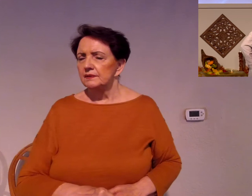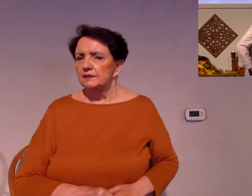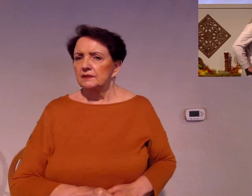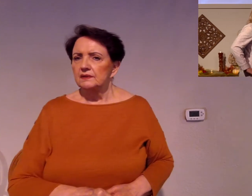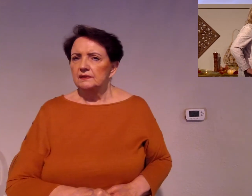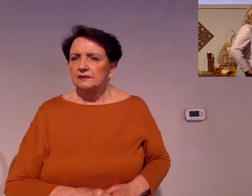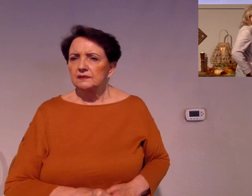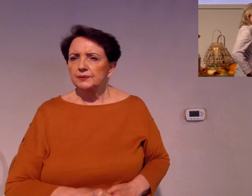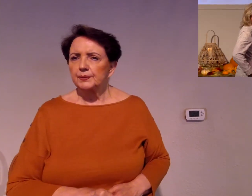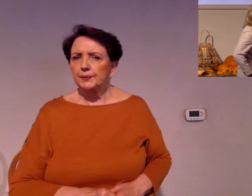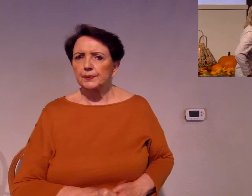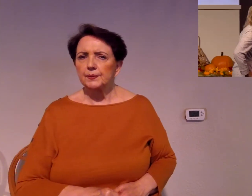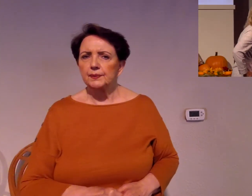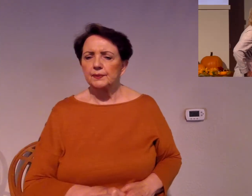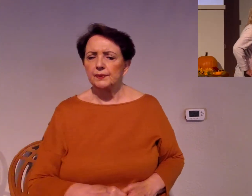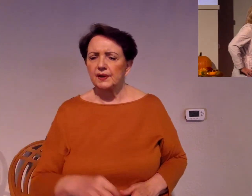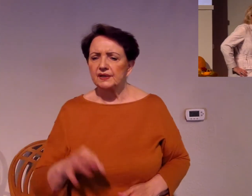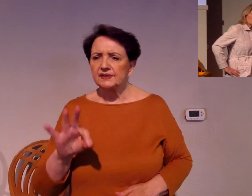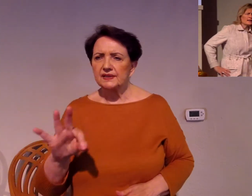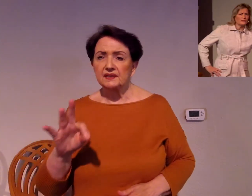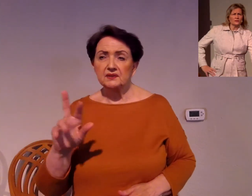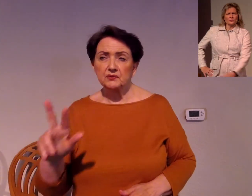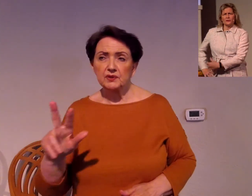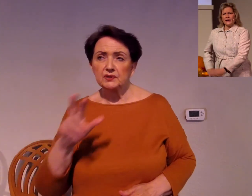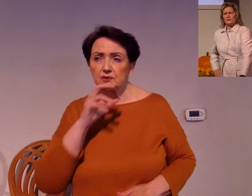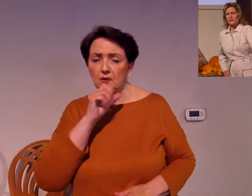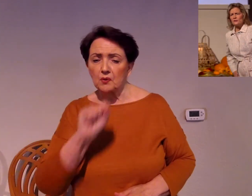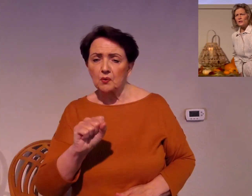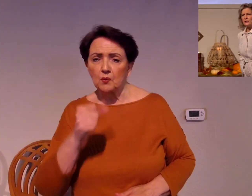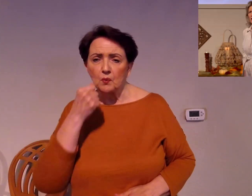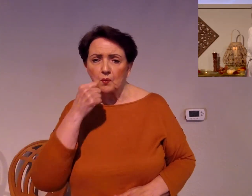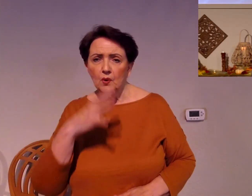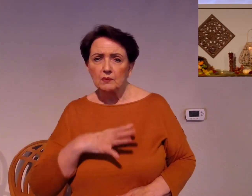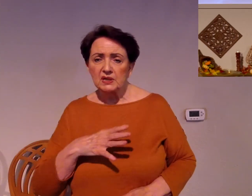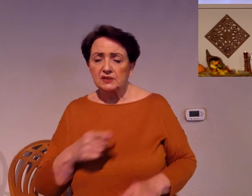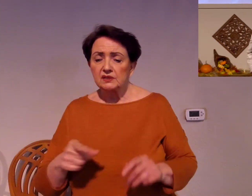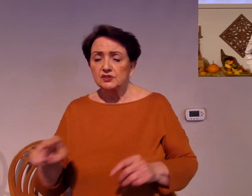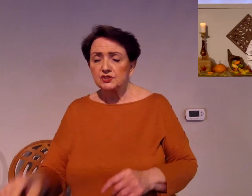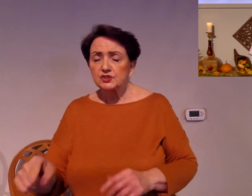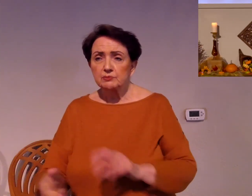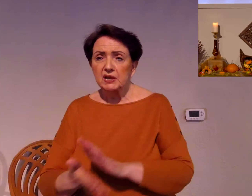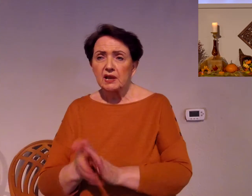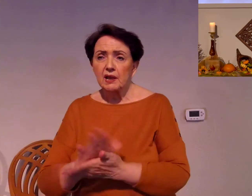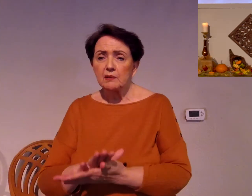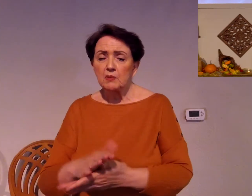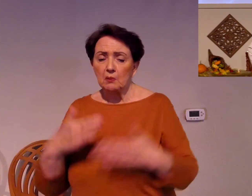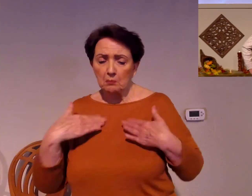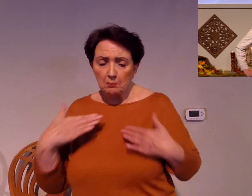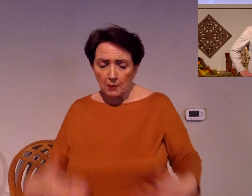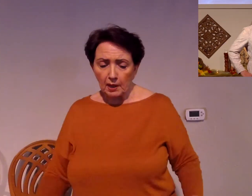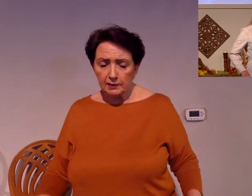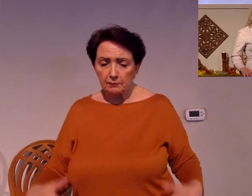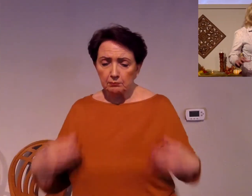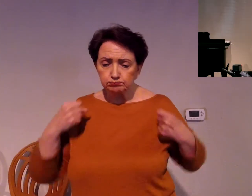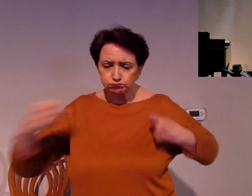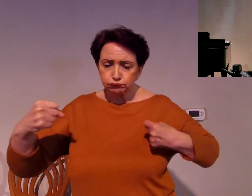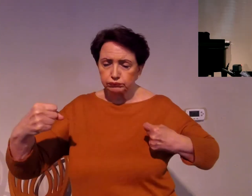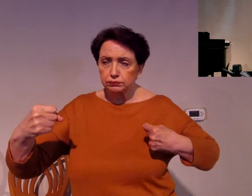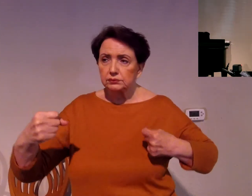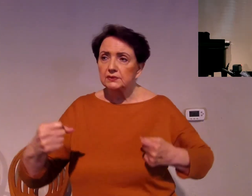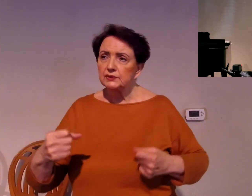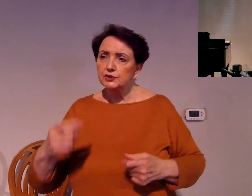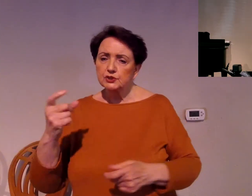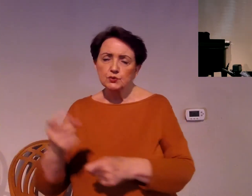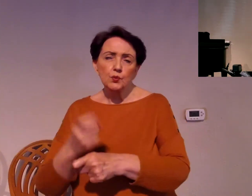What is that 93-year-old woman that became a bodybuilder and now she's winning all these awards? Competition, it doesn't